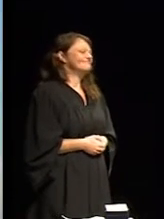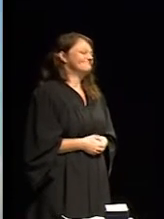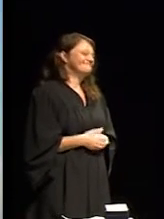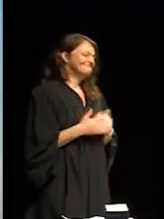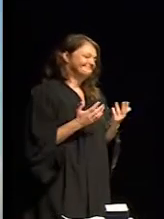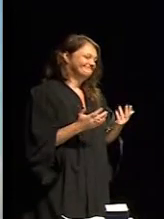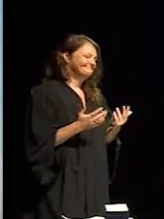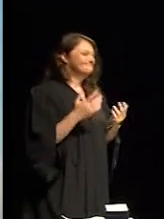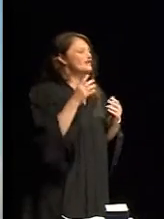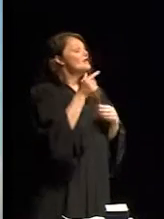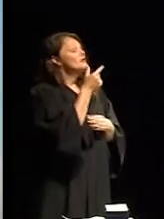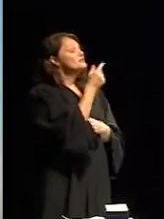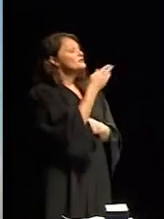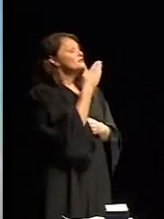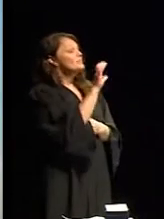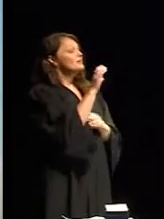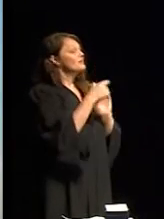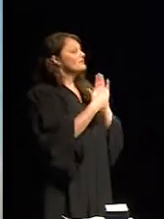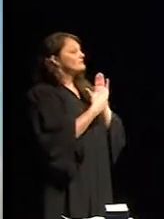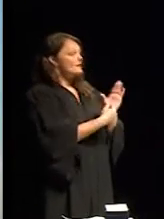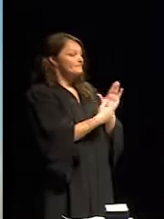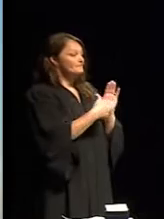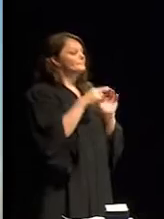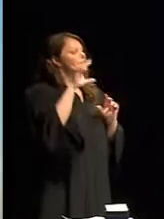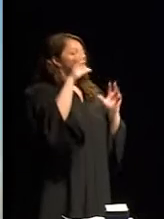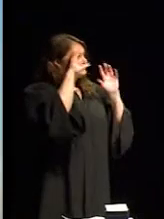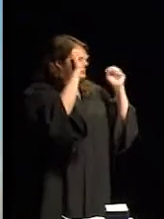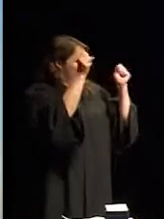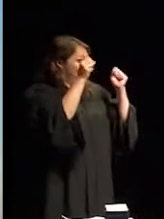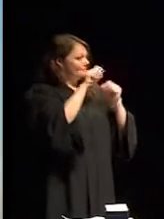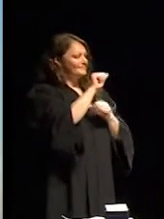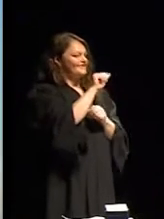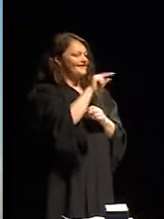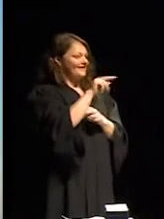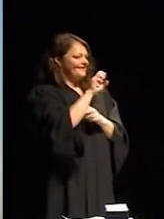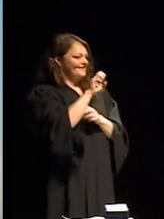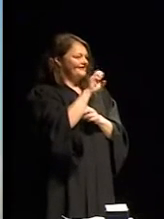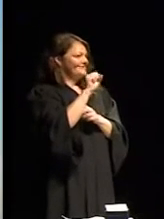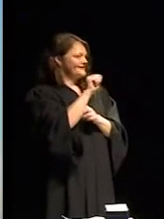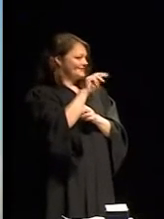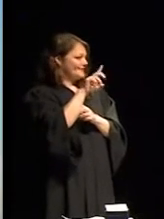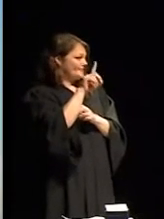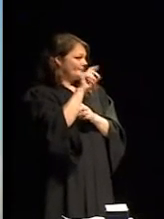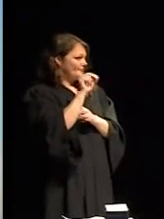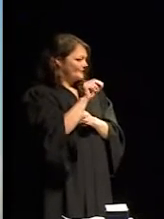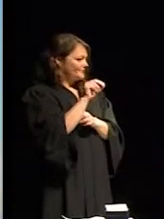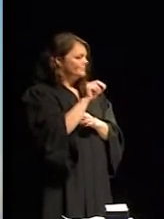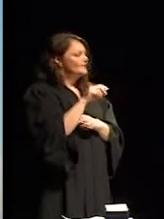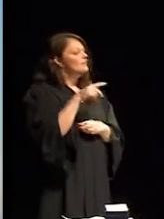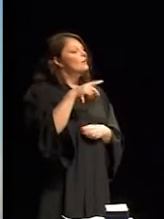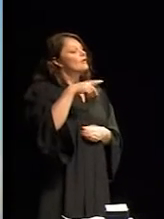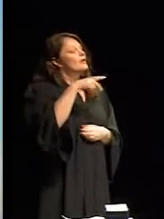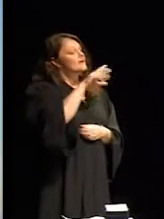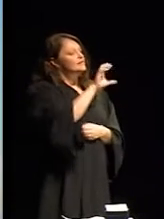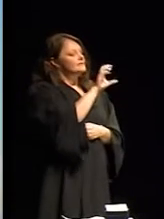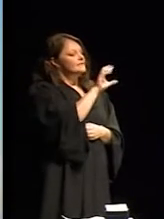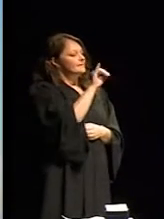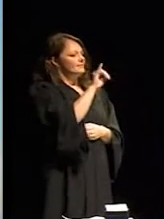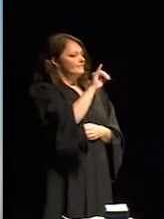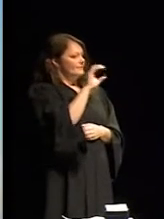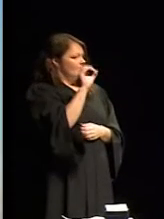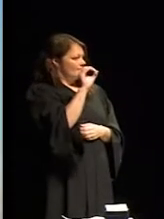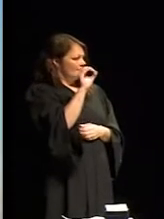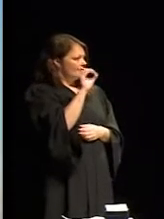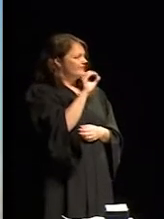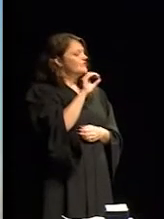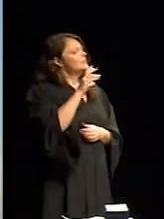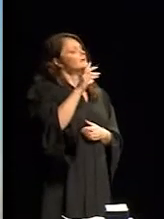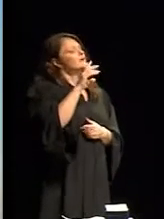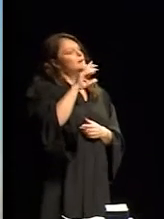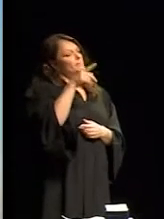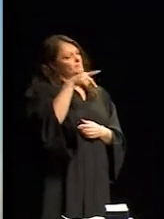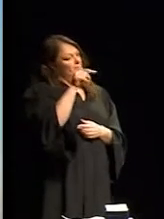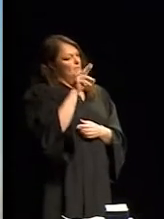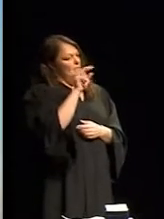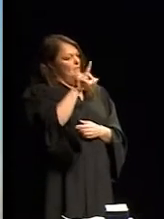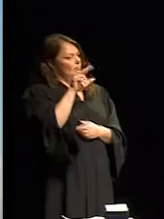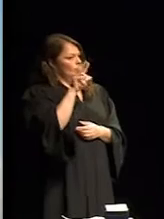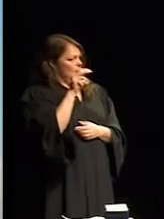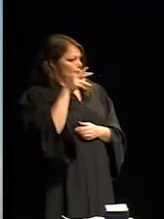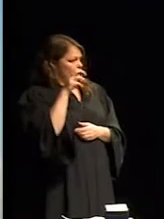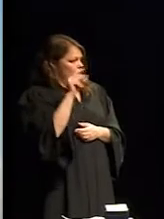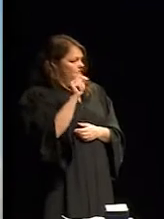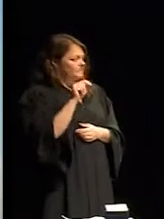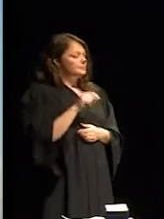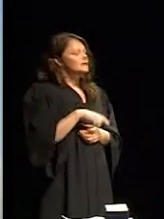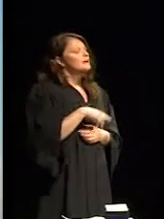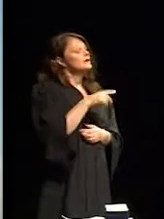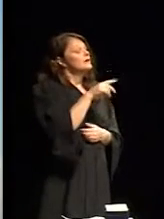From George Brown College, Ann Sato, president. Paul Rupert, Chief Information Officer, Dr.